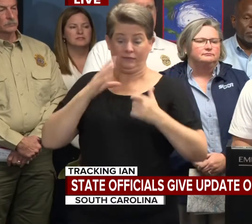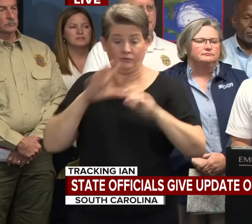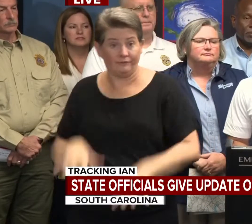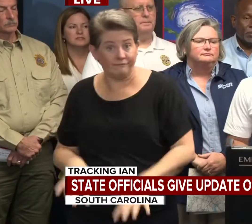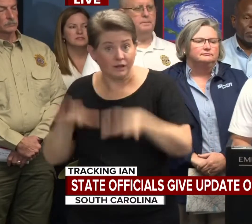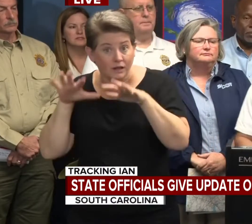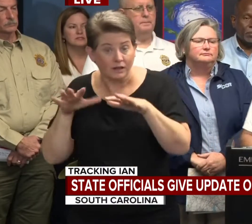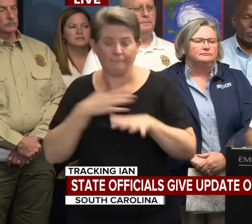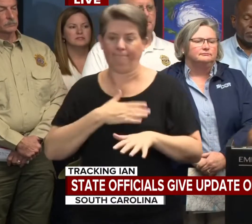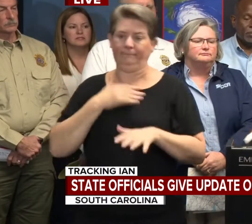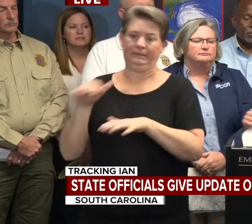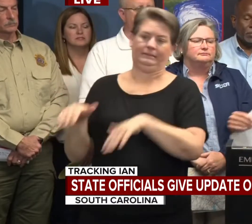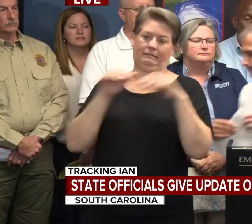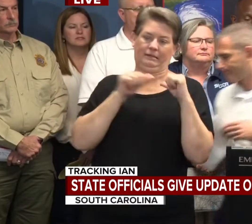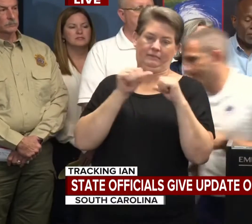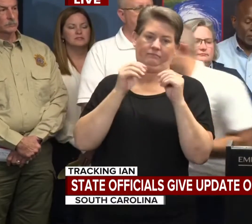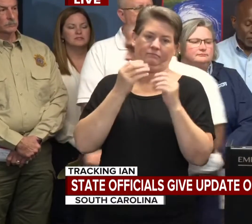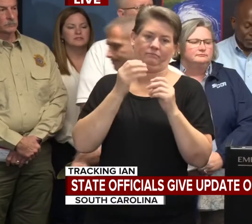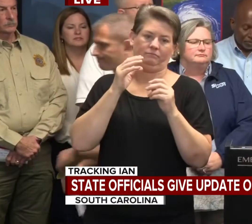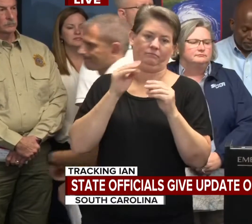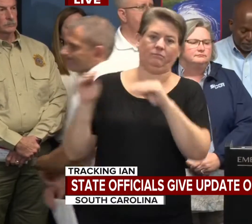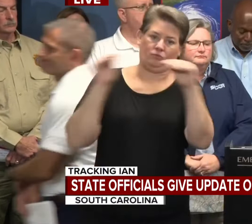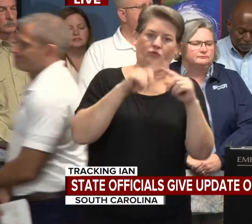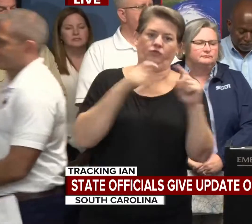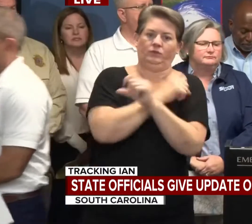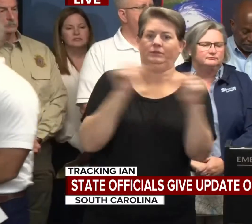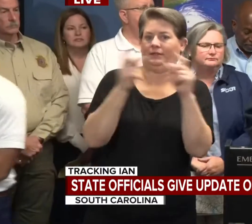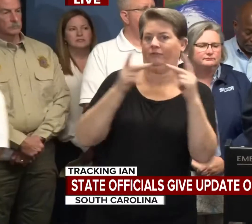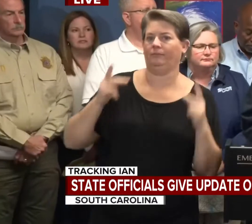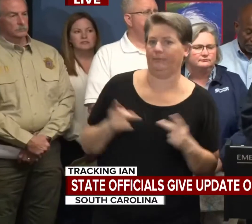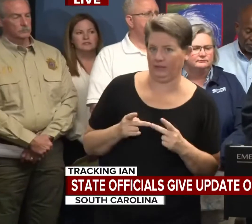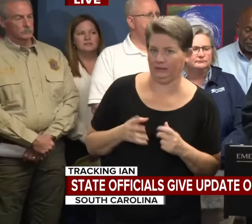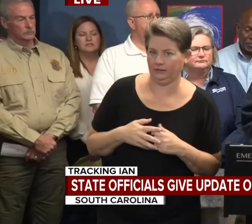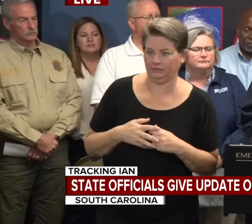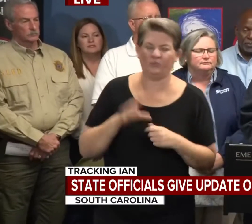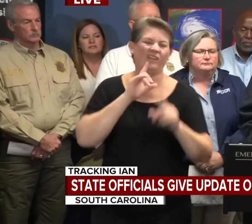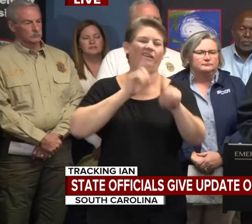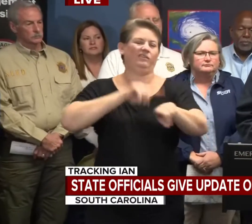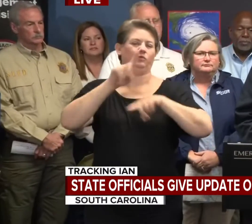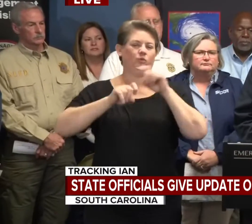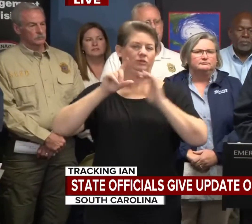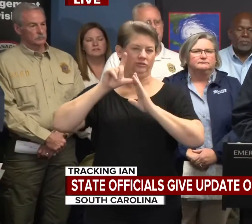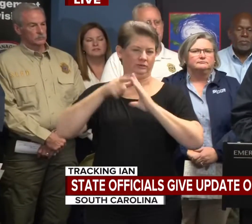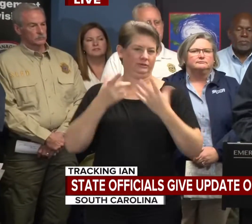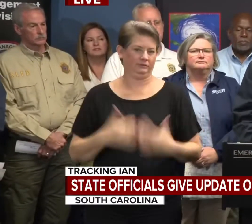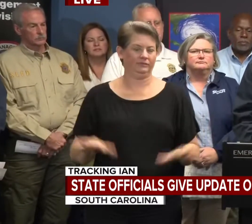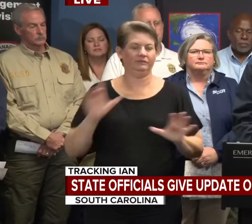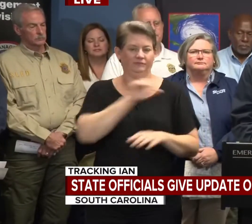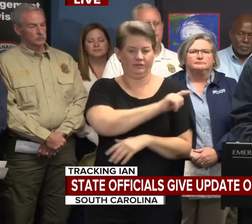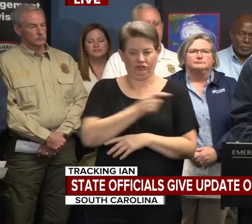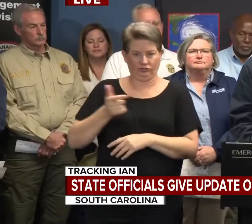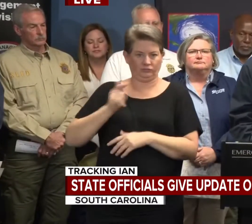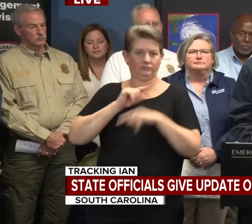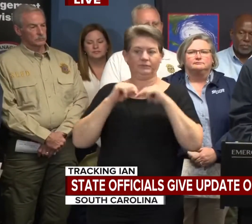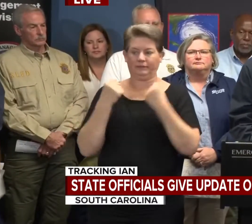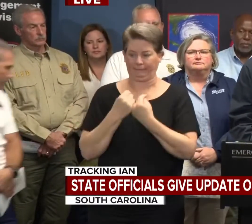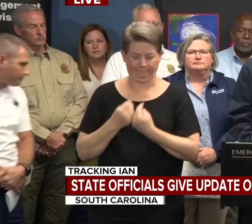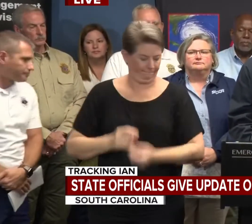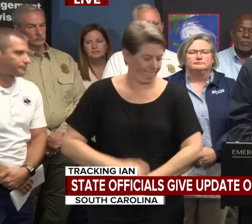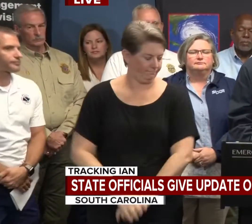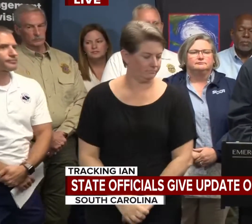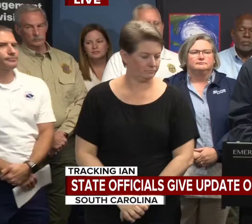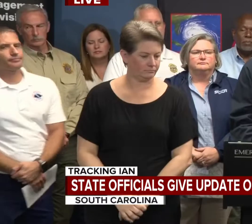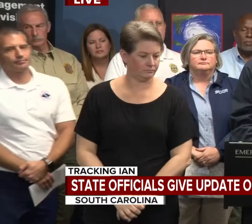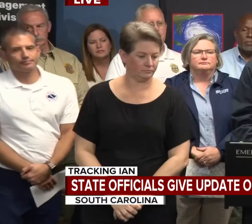through flooded roadways. Thank you. Thank you. And we'll answer questions as we go through the team. As